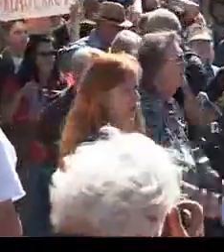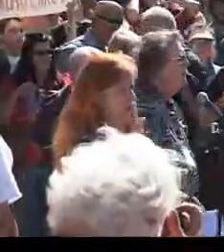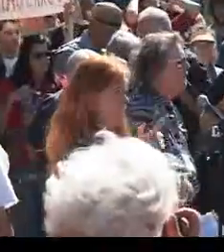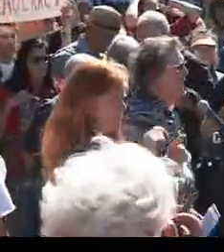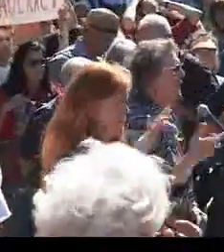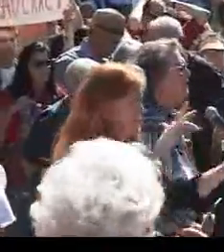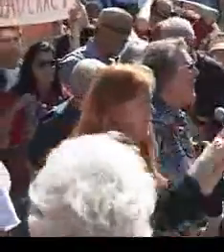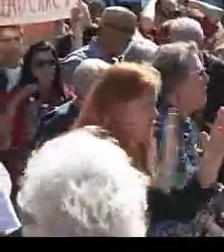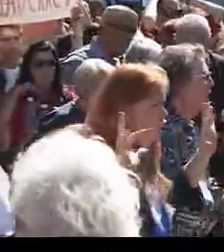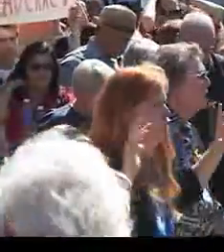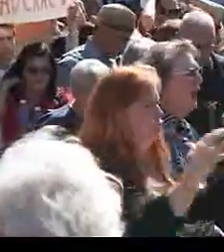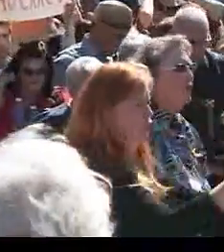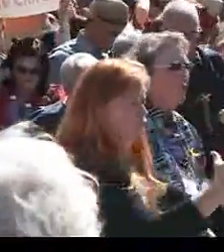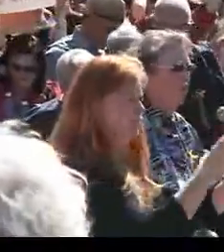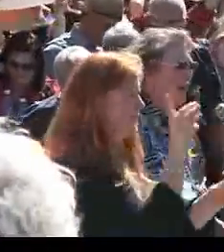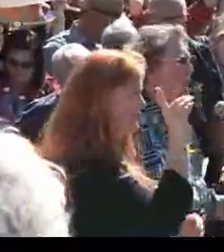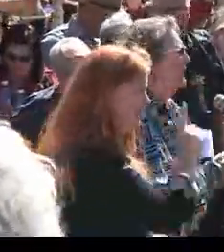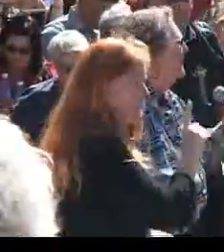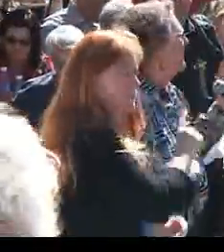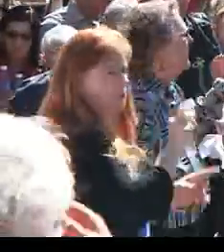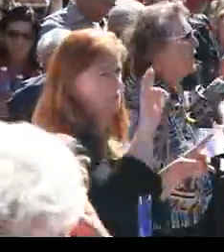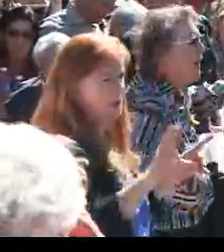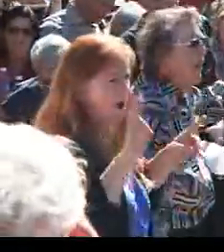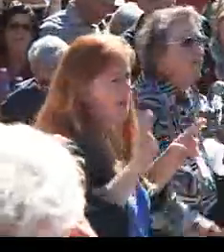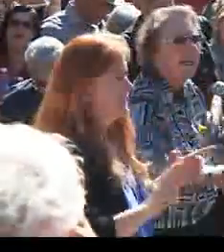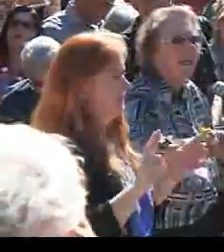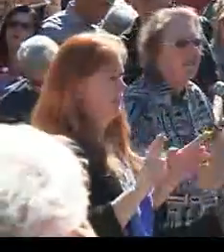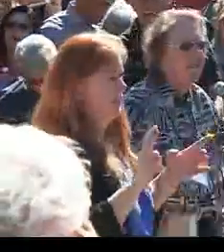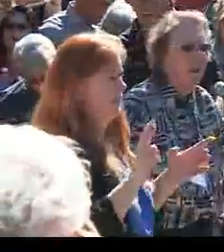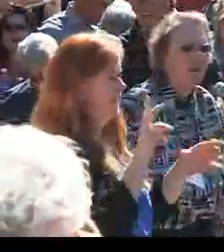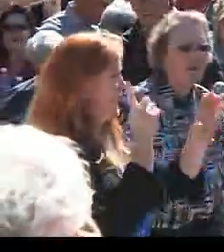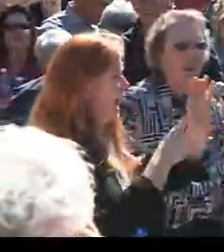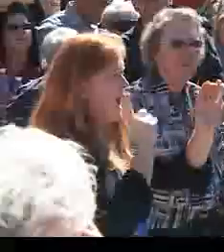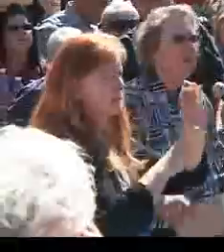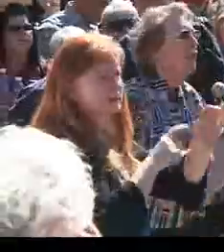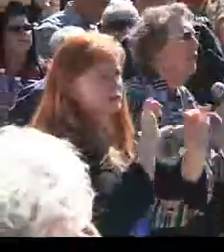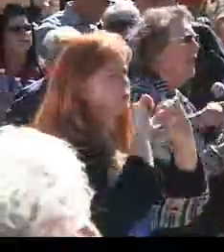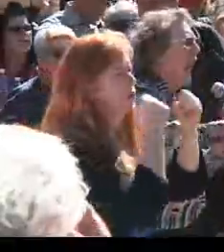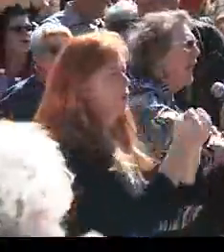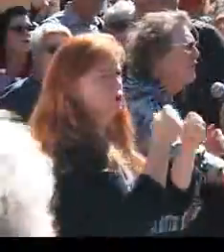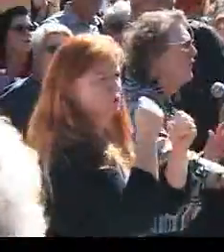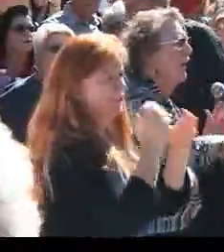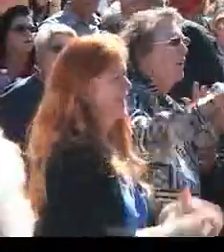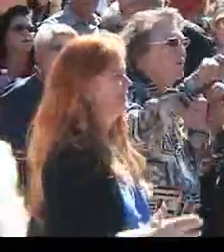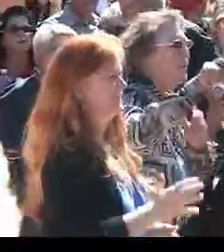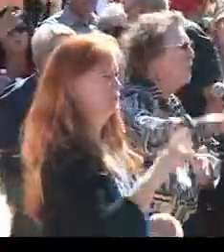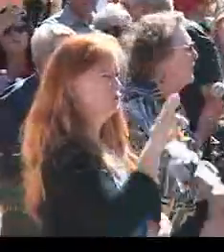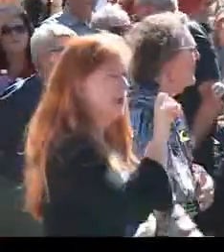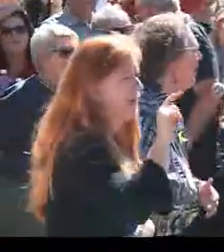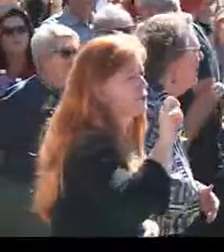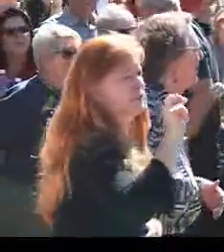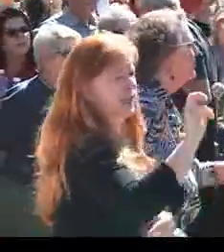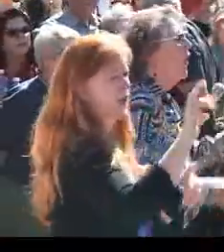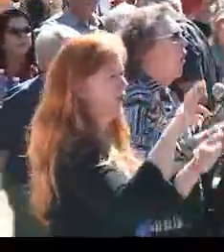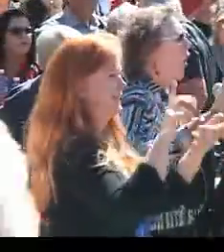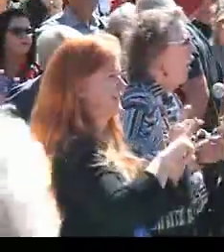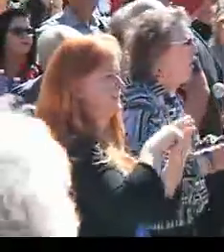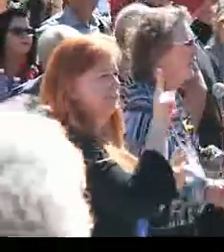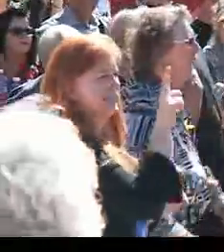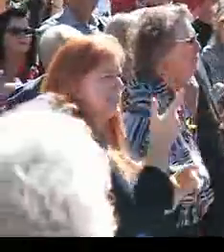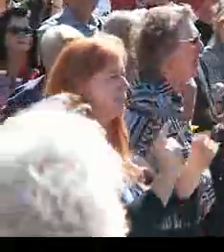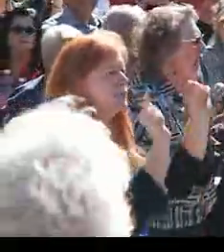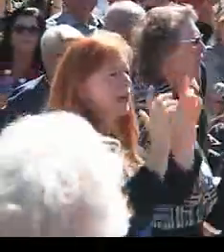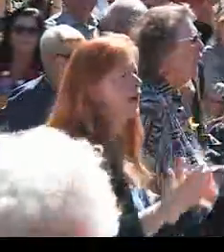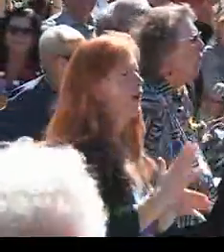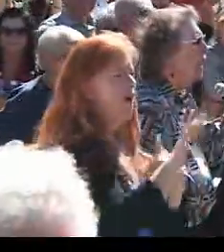the center. Democrats, Republicans, communists, socialists, reactionaries, libertarians,